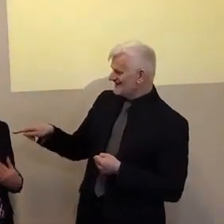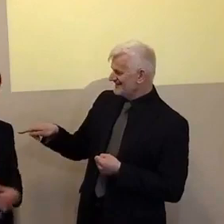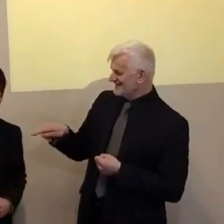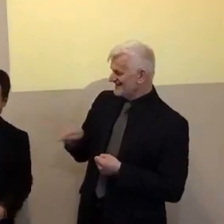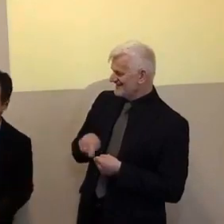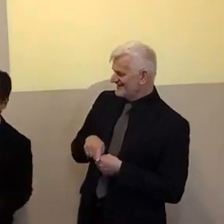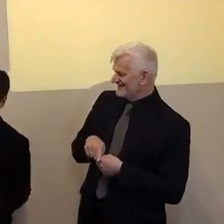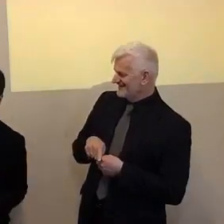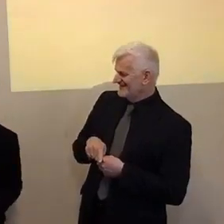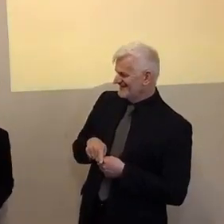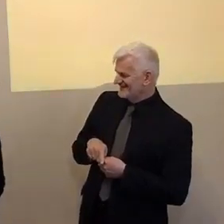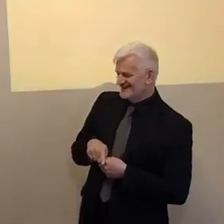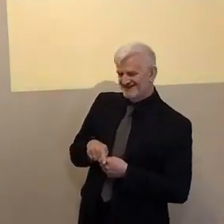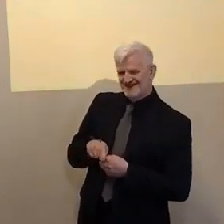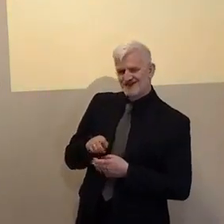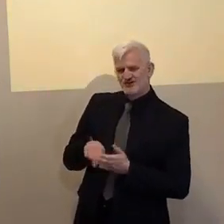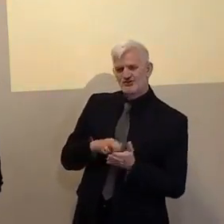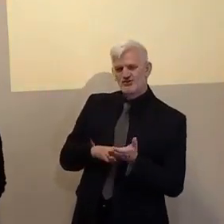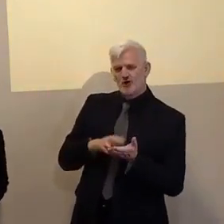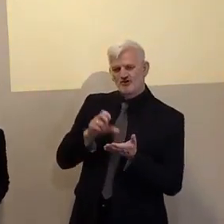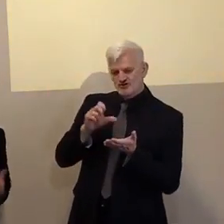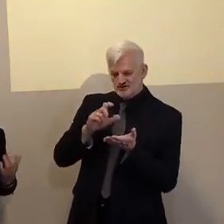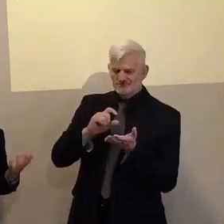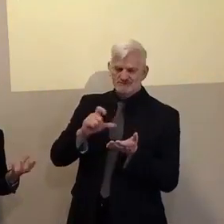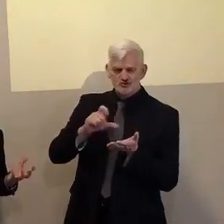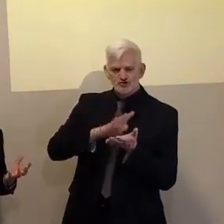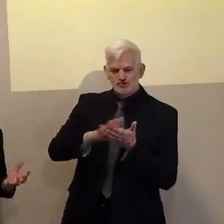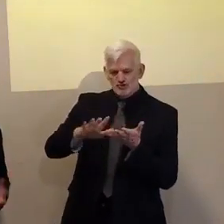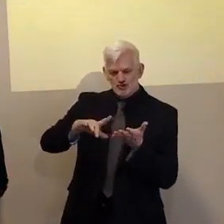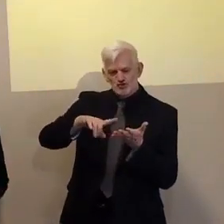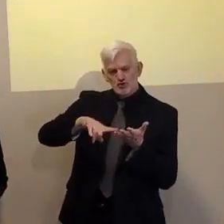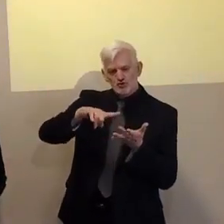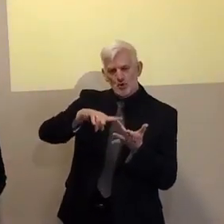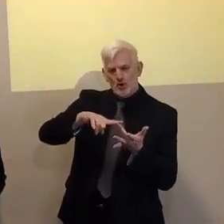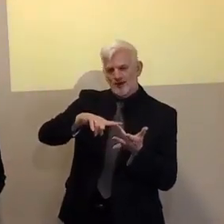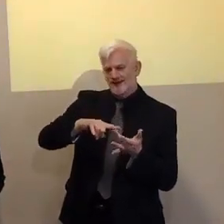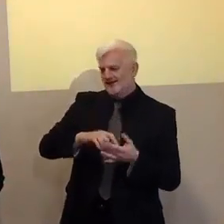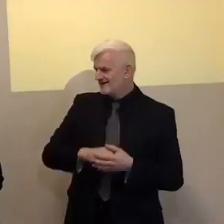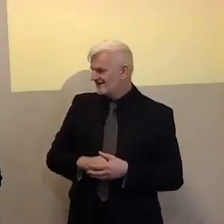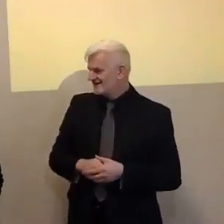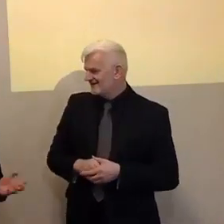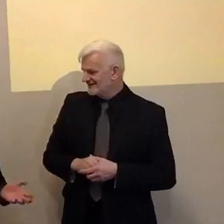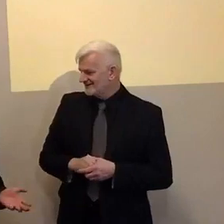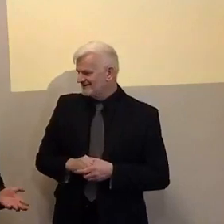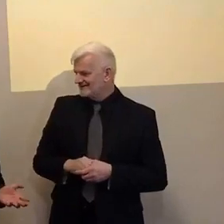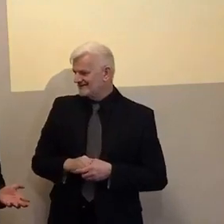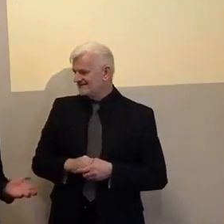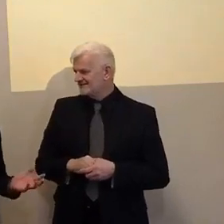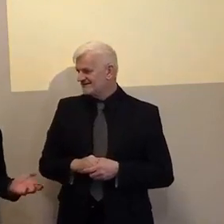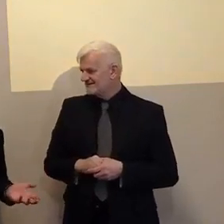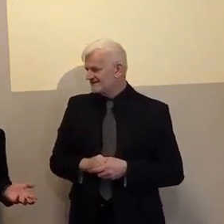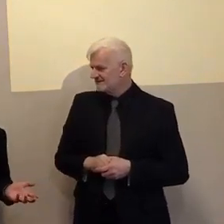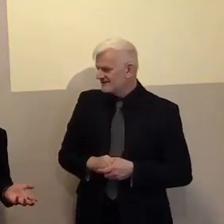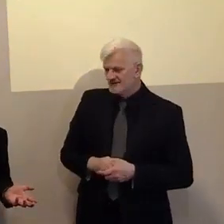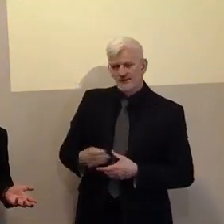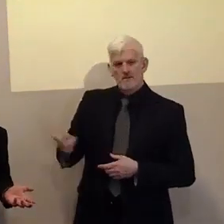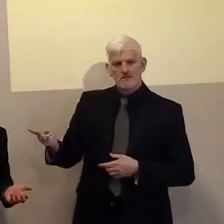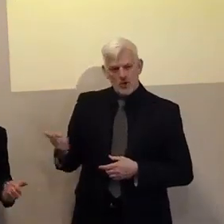Yeah. Right. So we have a good memory in this church, worship together.